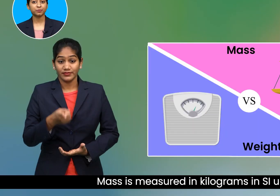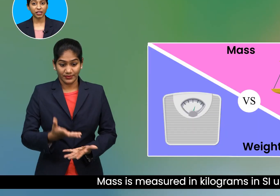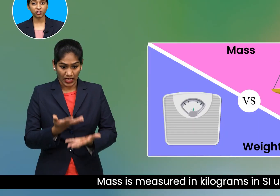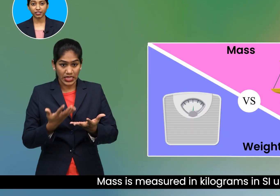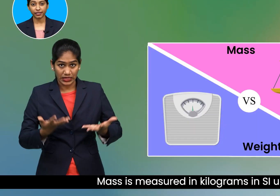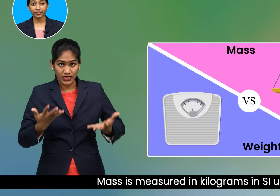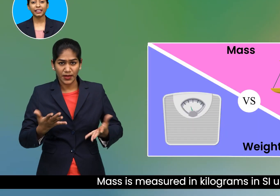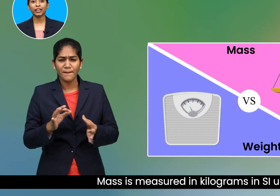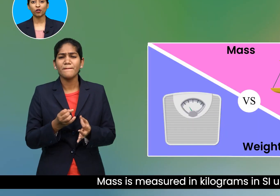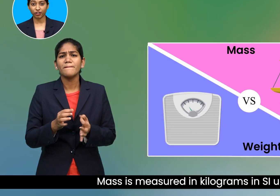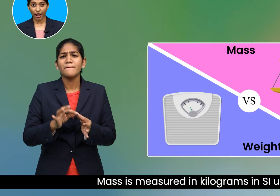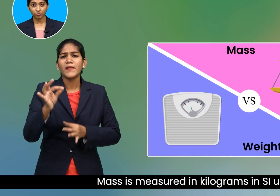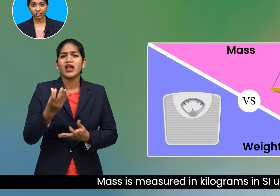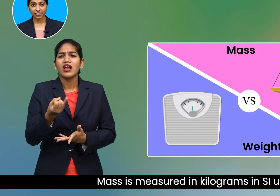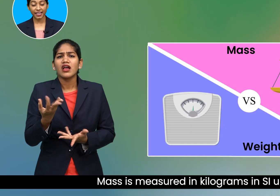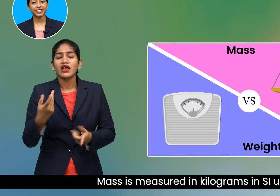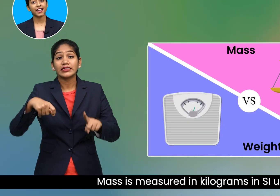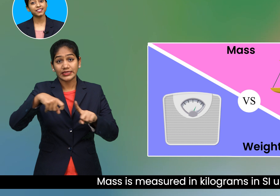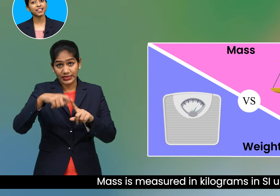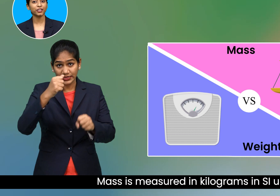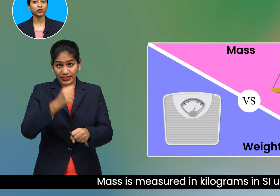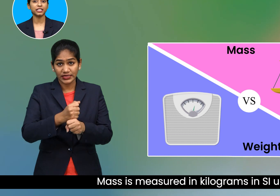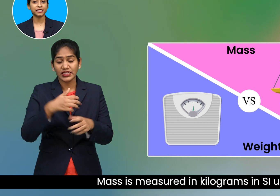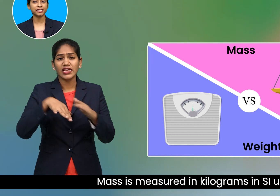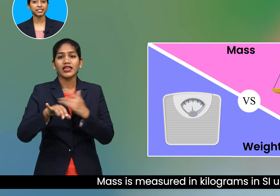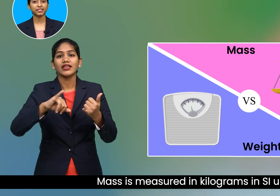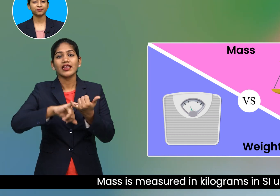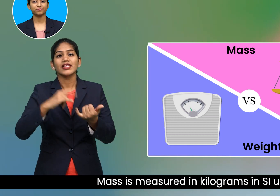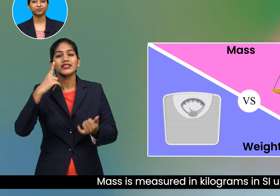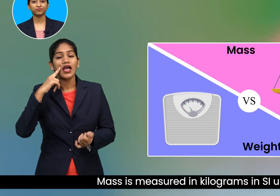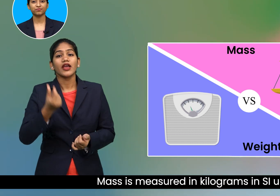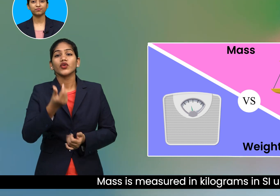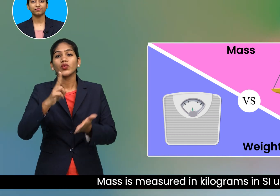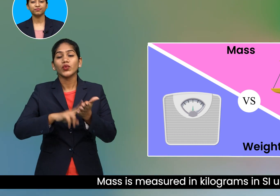Mass is measured in kilograms in SI units.